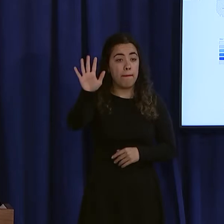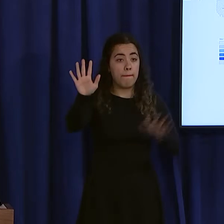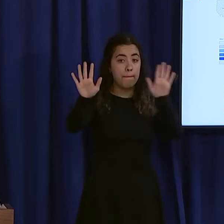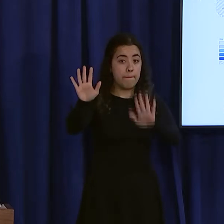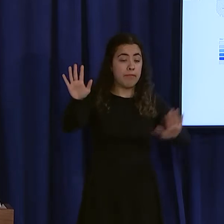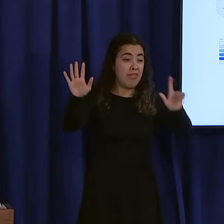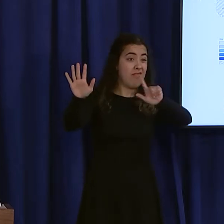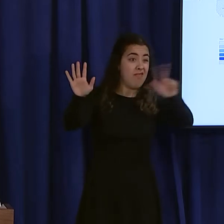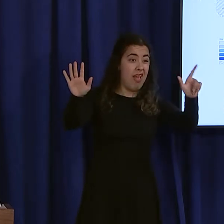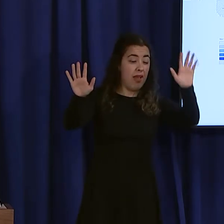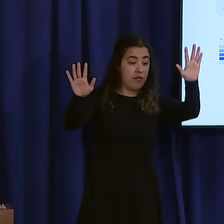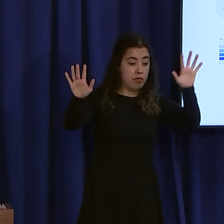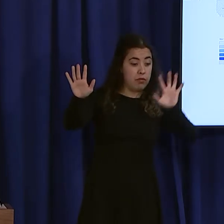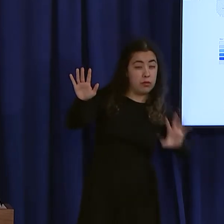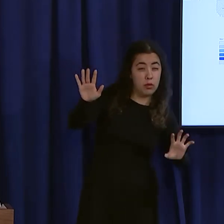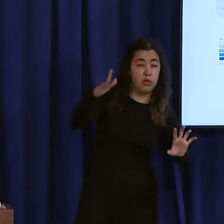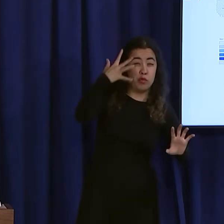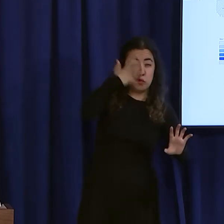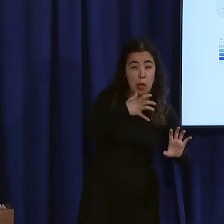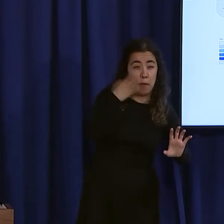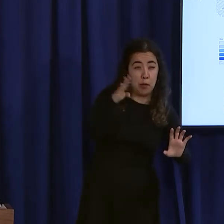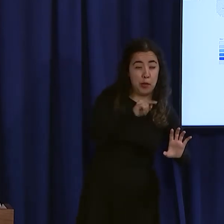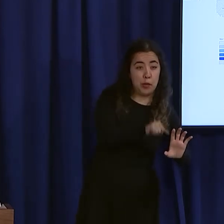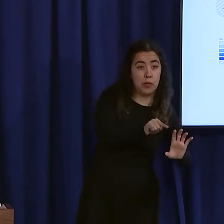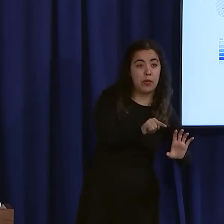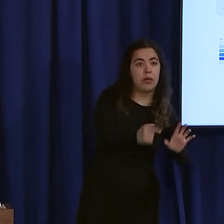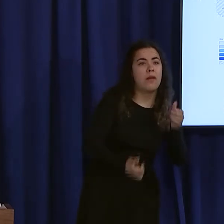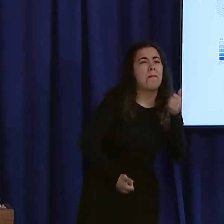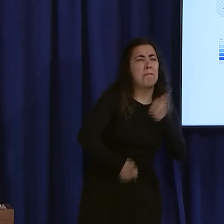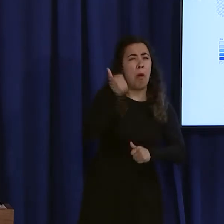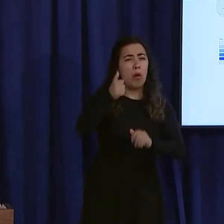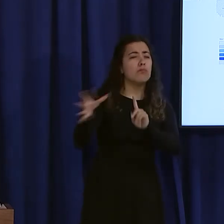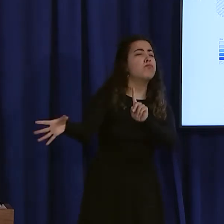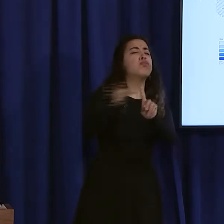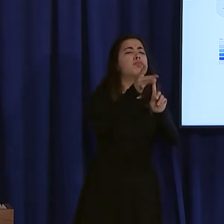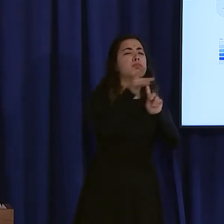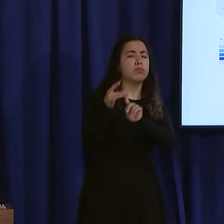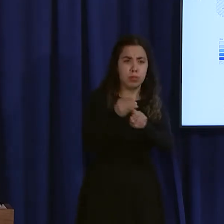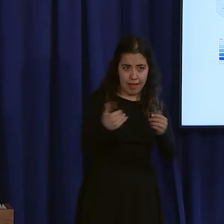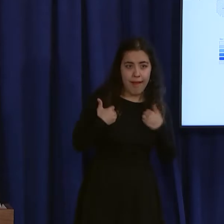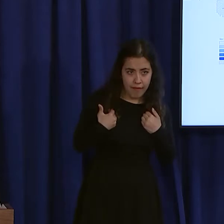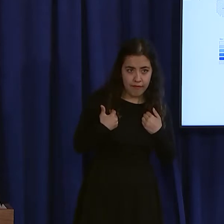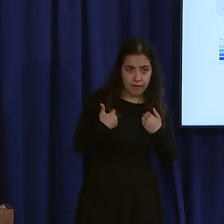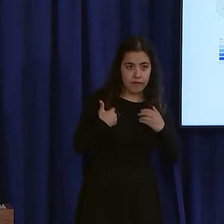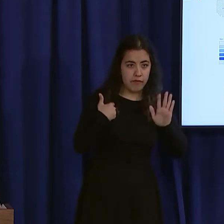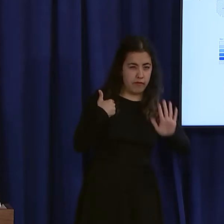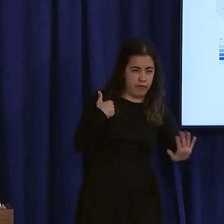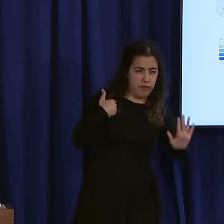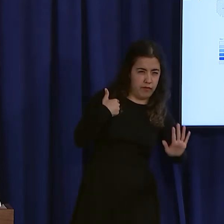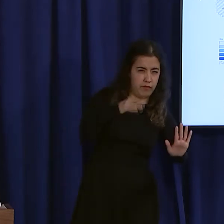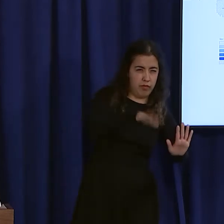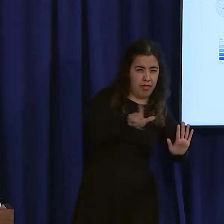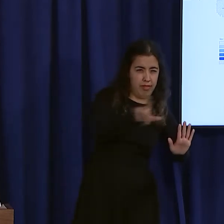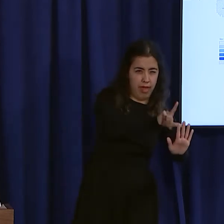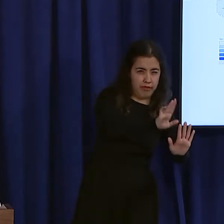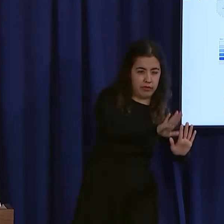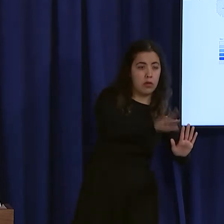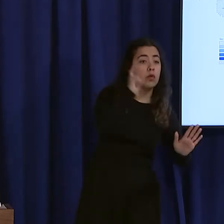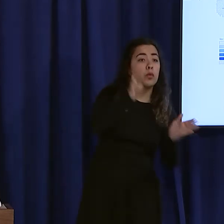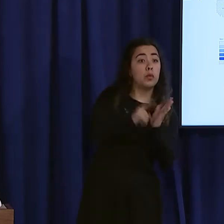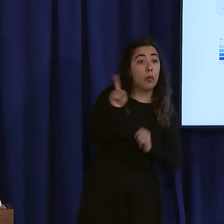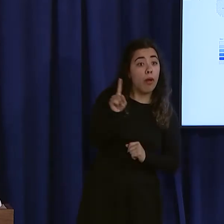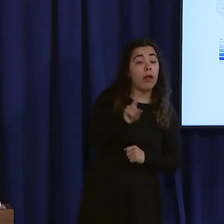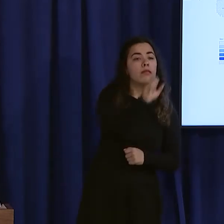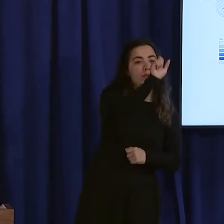blue represents parts of the city that have the highest case counts right now. You can see we're especially seeing that on the far south